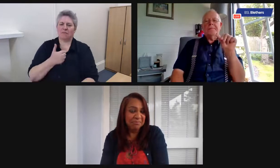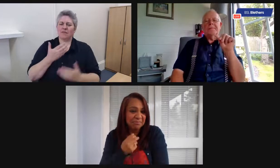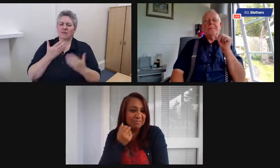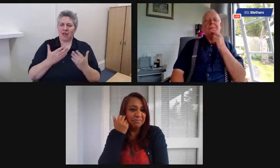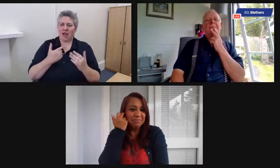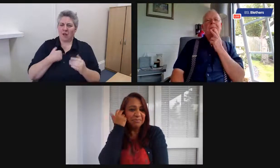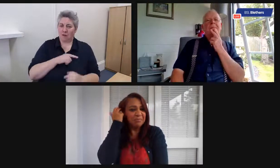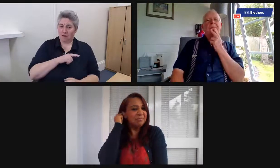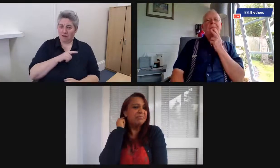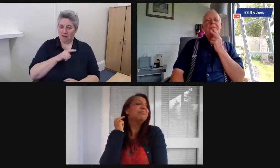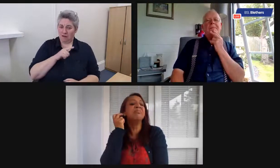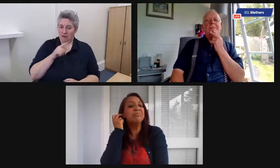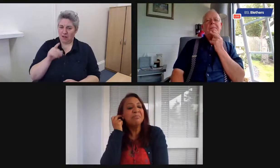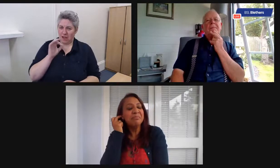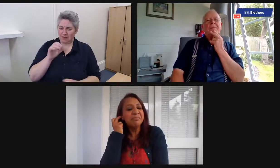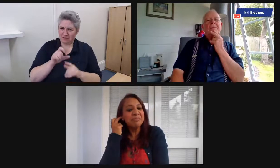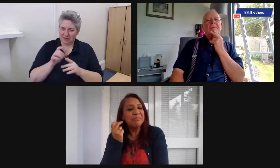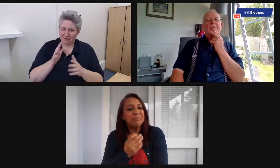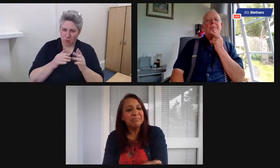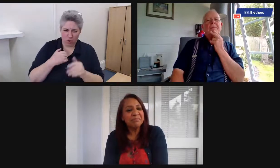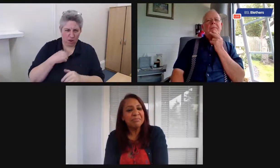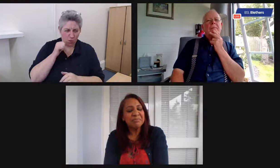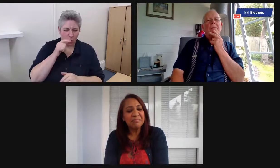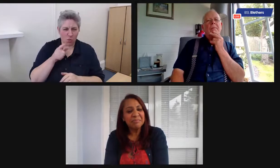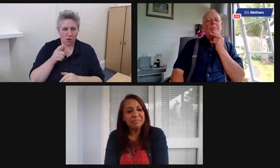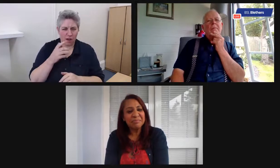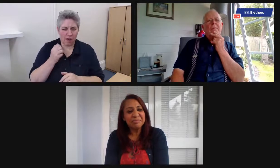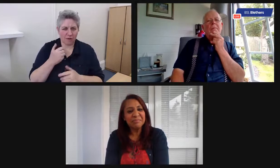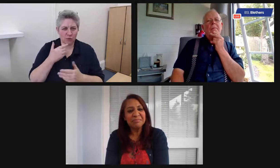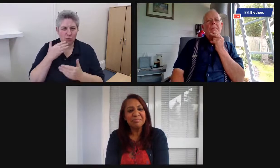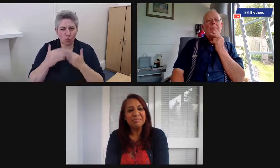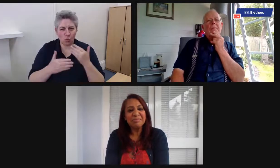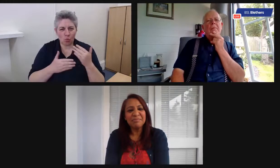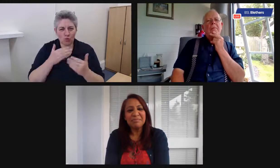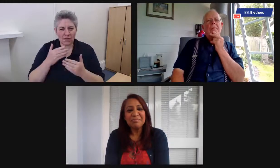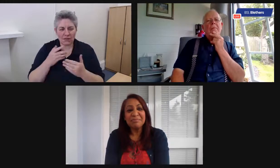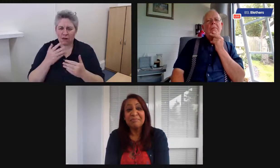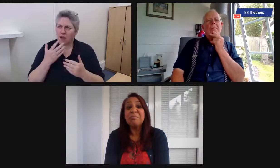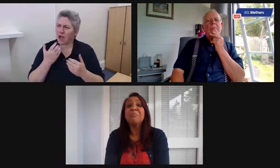birds, because I found that I'm really drawn to looking at birds as well.